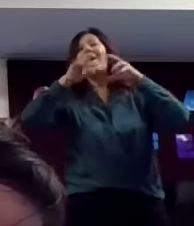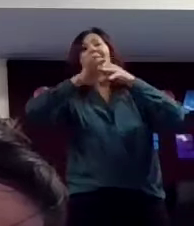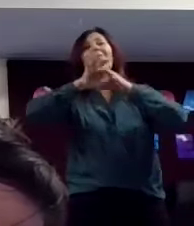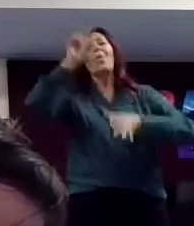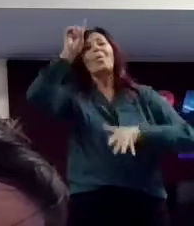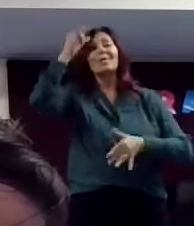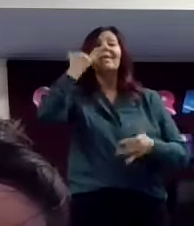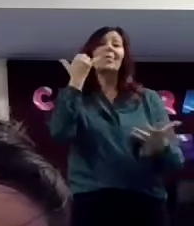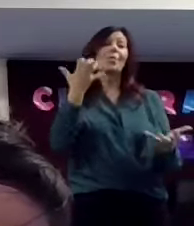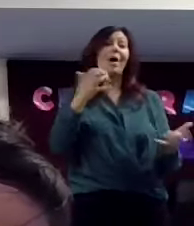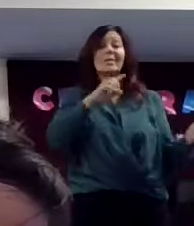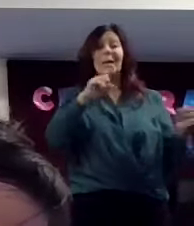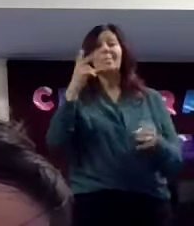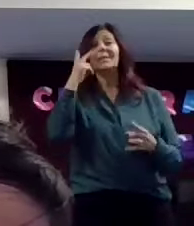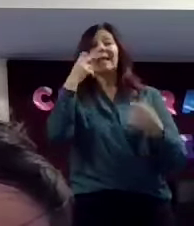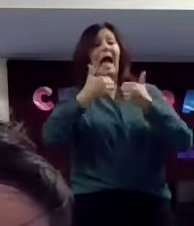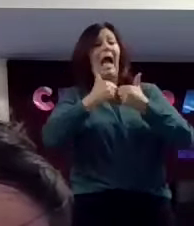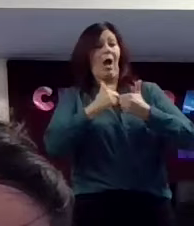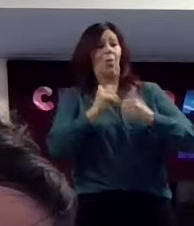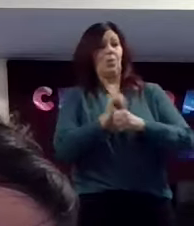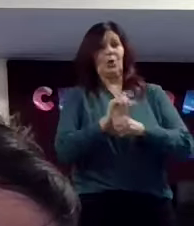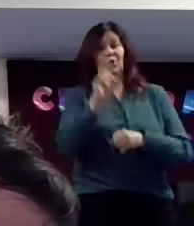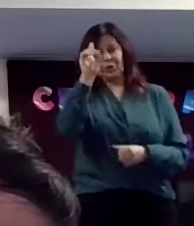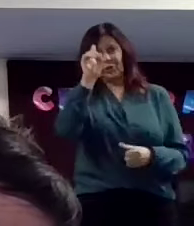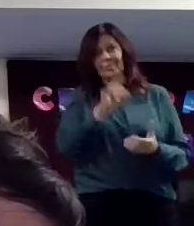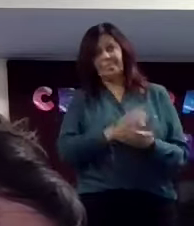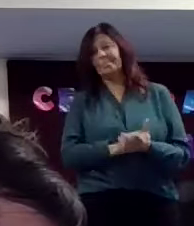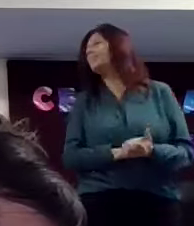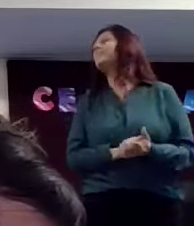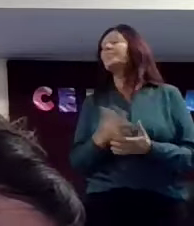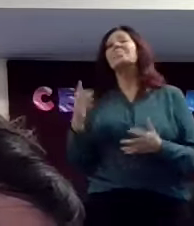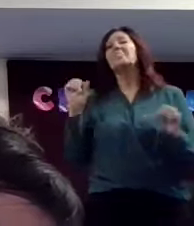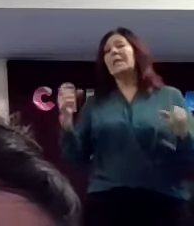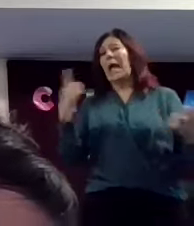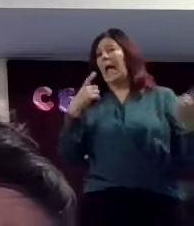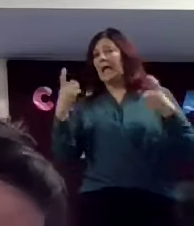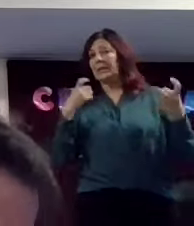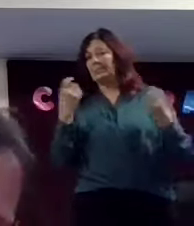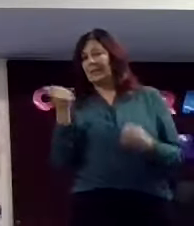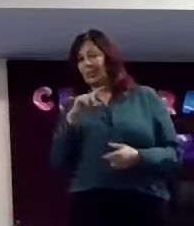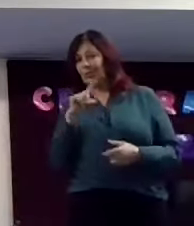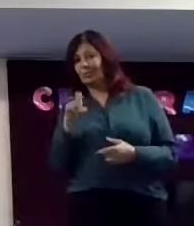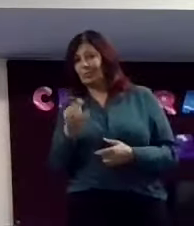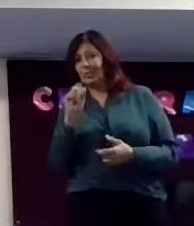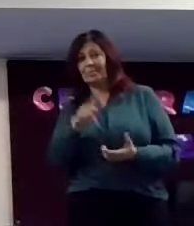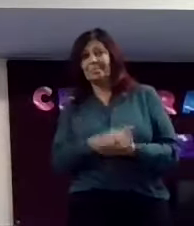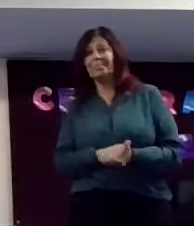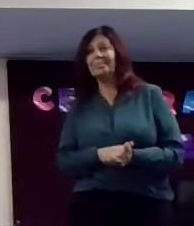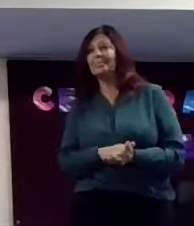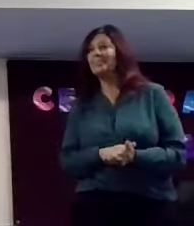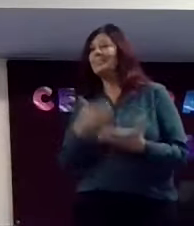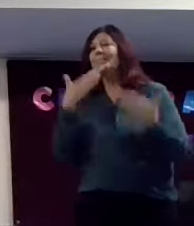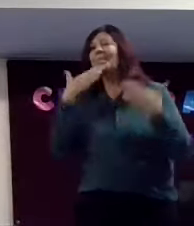upstairs, if anyone wants to come and see how the accessible machine works, and pop in and ask me any questions if you'd like. Thanks, guys.